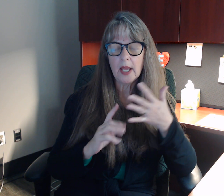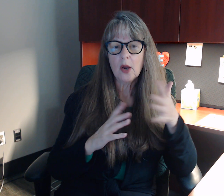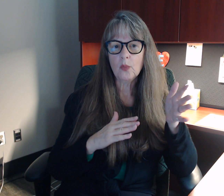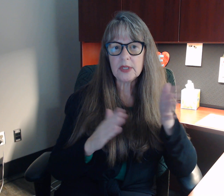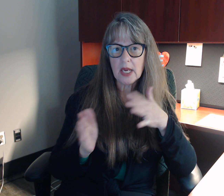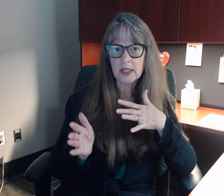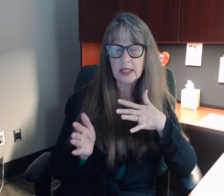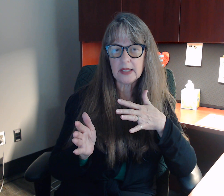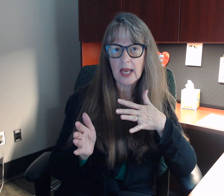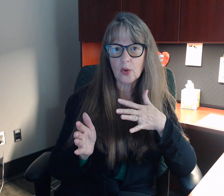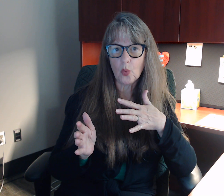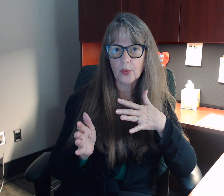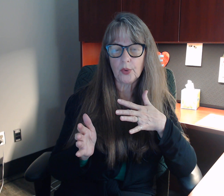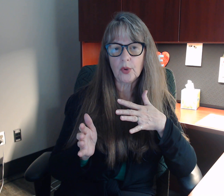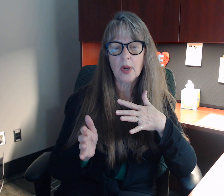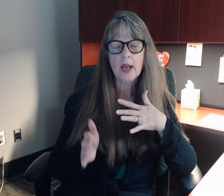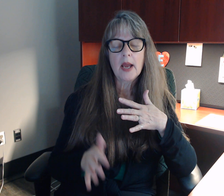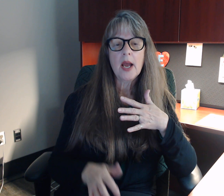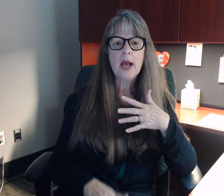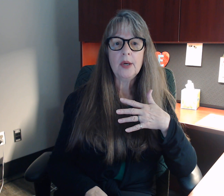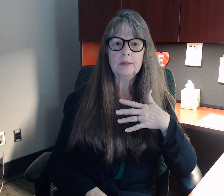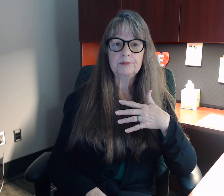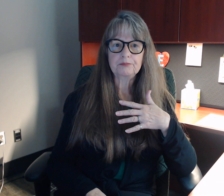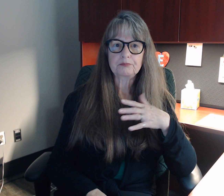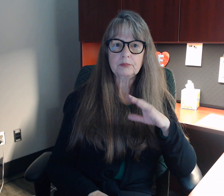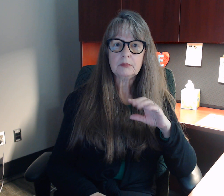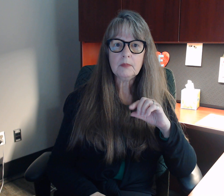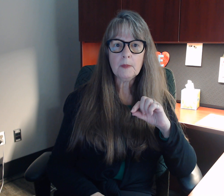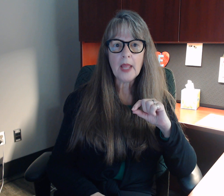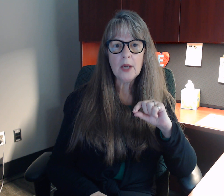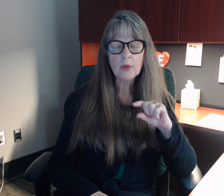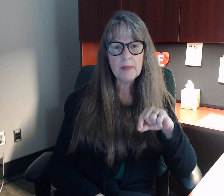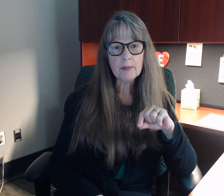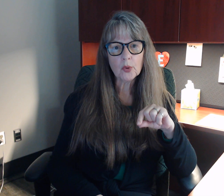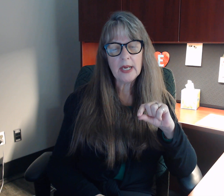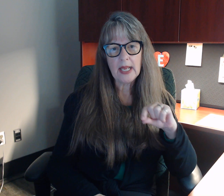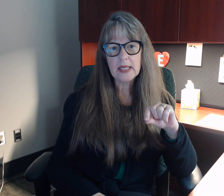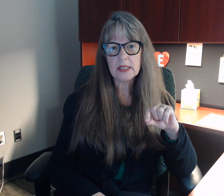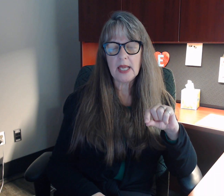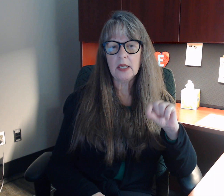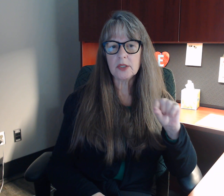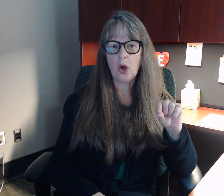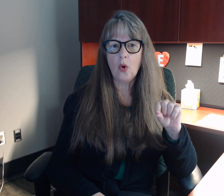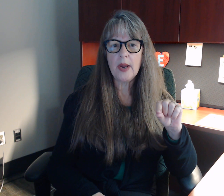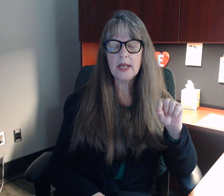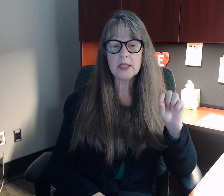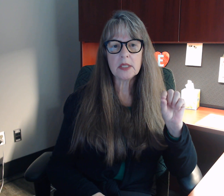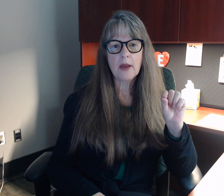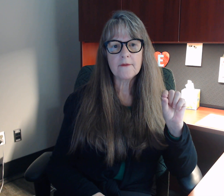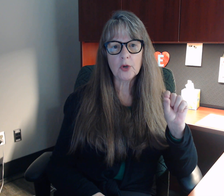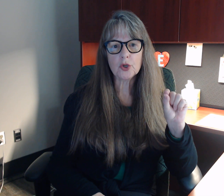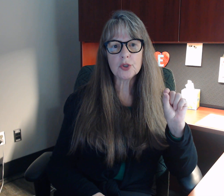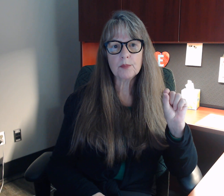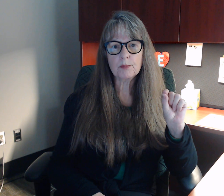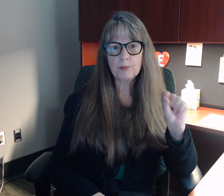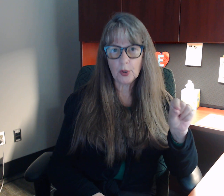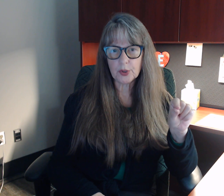we tell it in that order. And remember, in ASL, it's always first